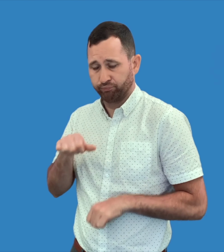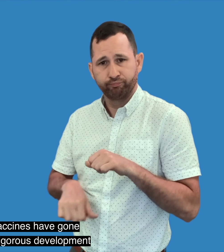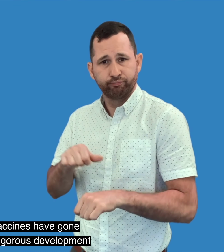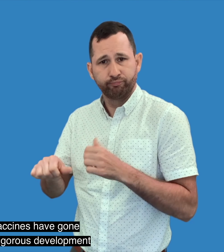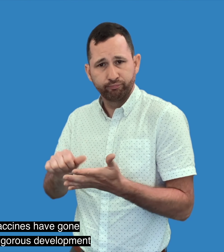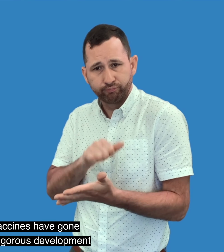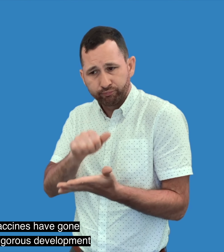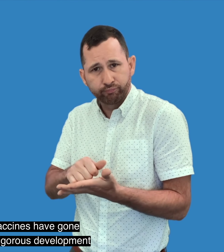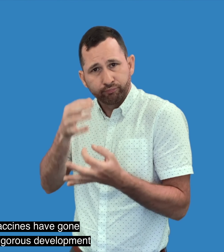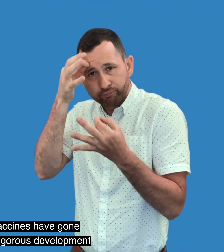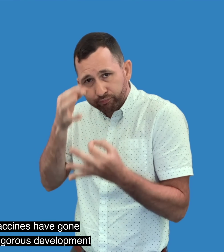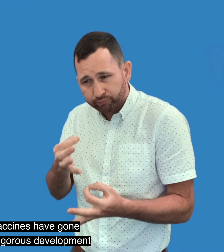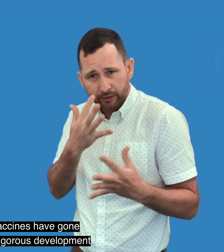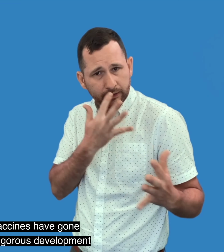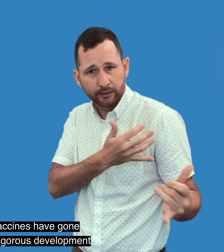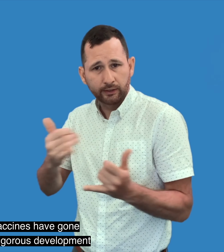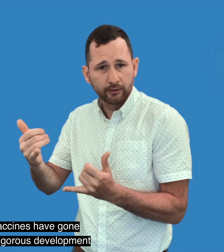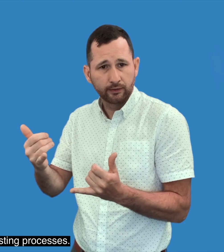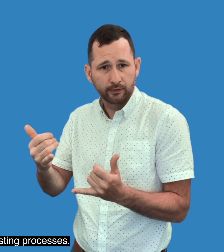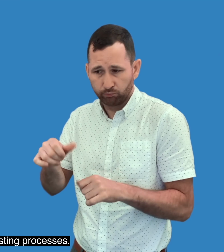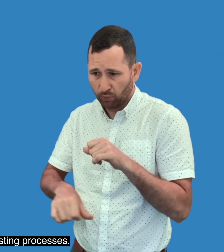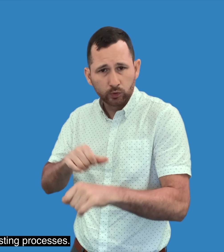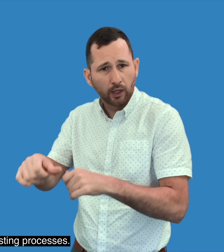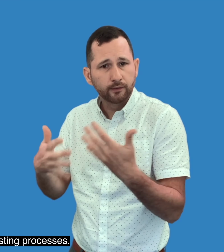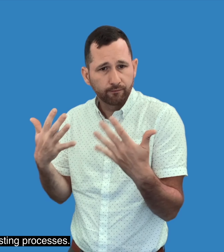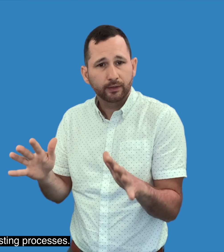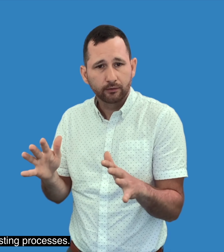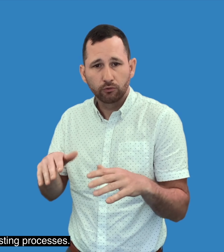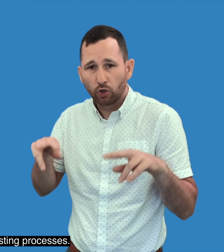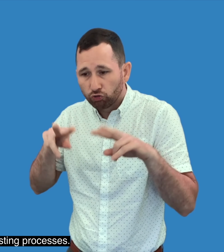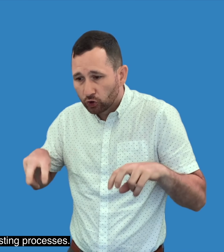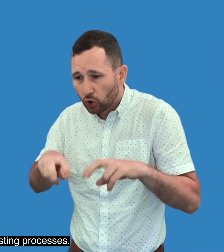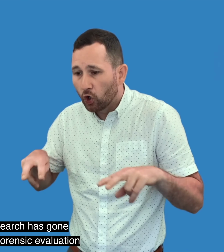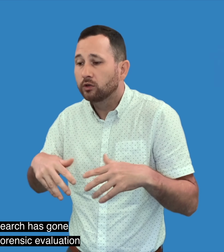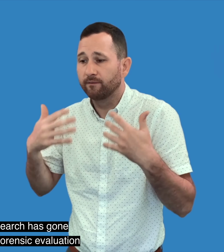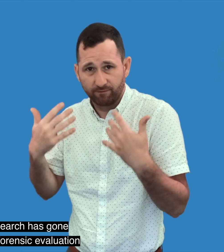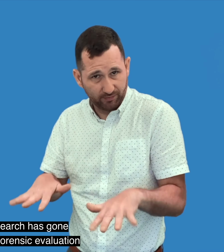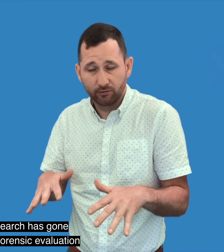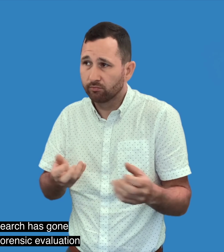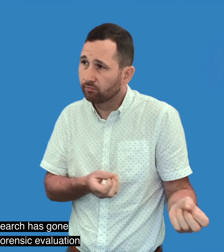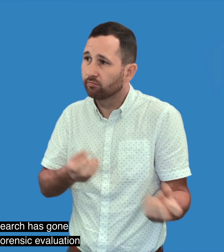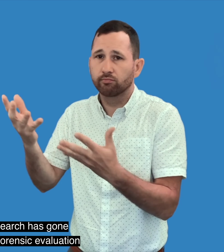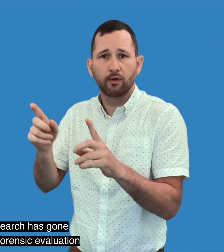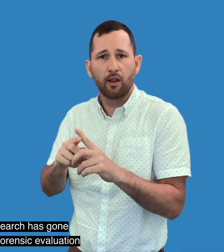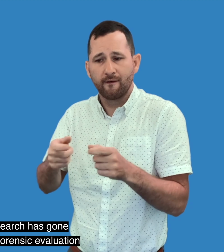All the vaccines have gone through rigorous development and testing processes. All research has gone through forensic,